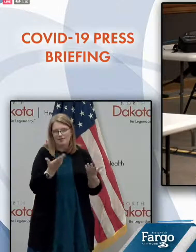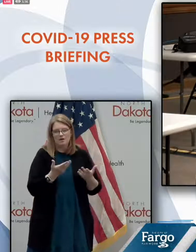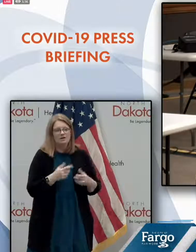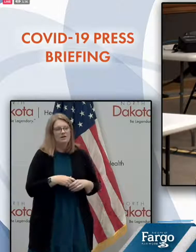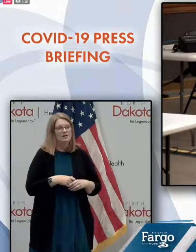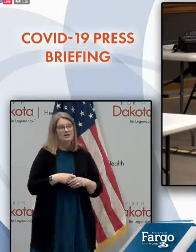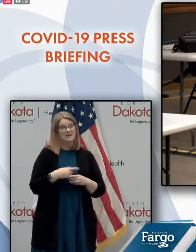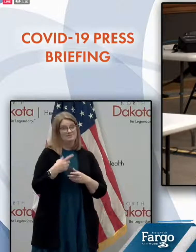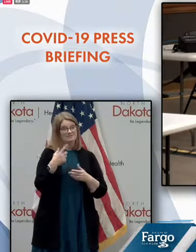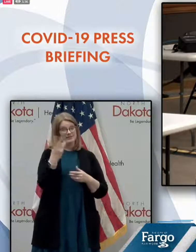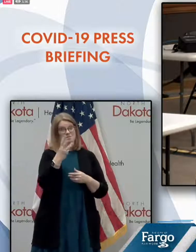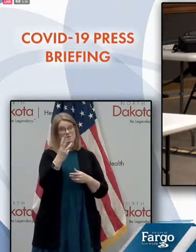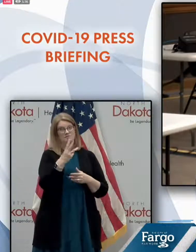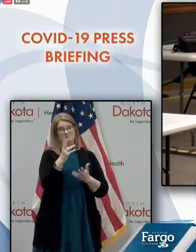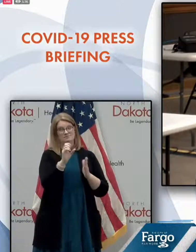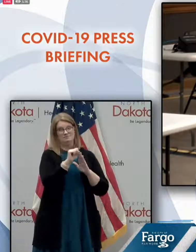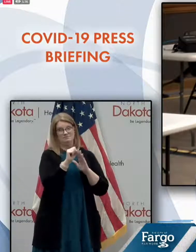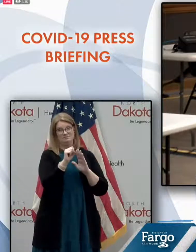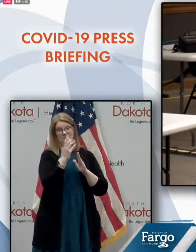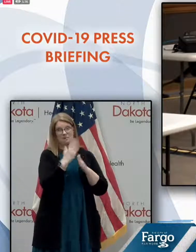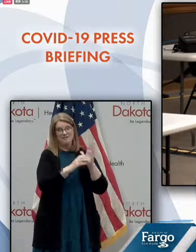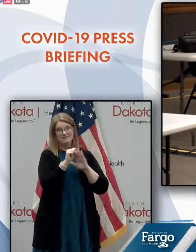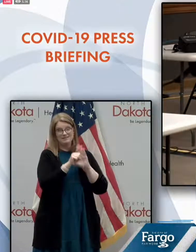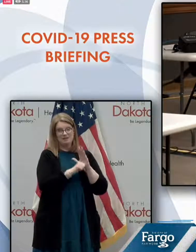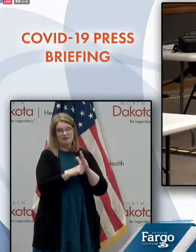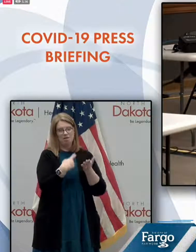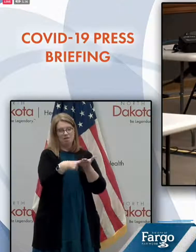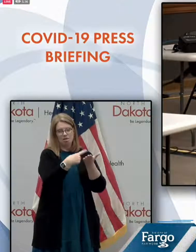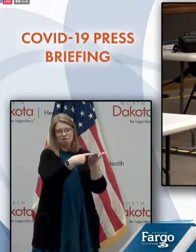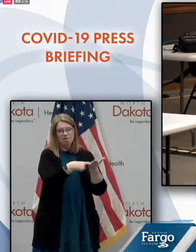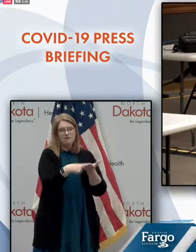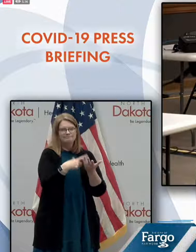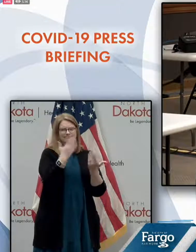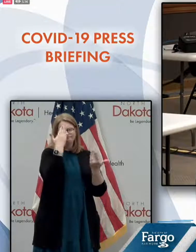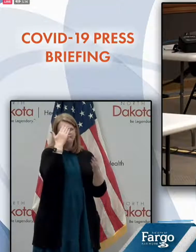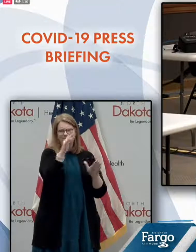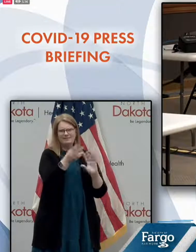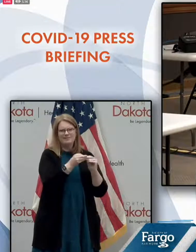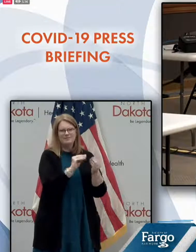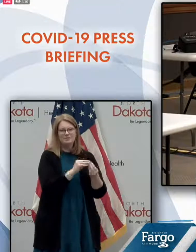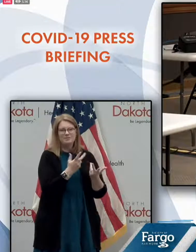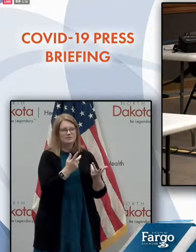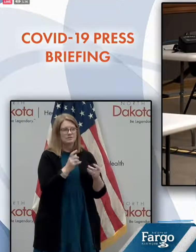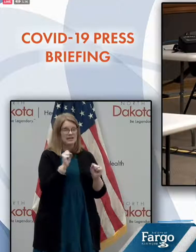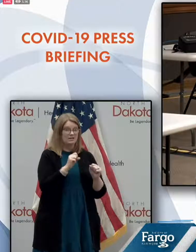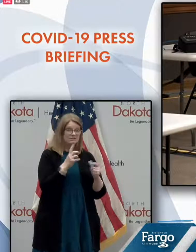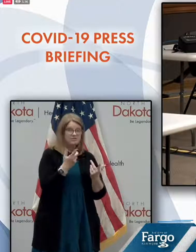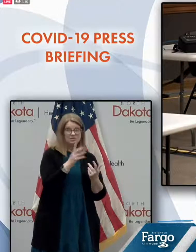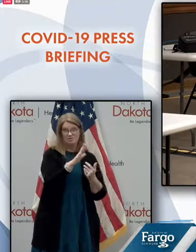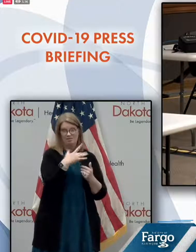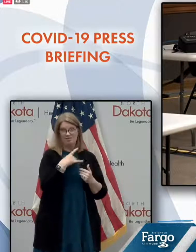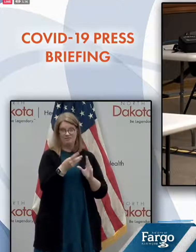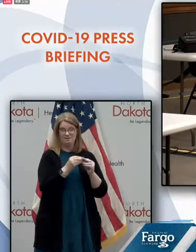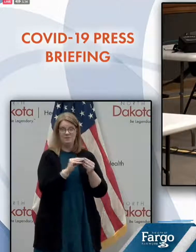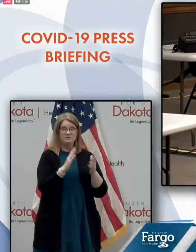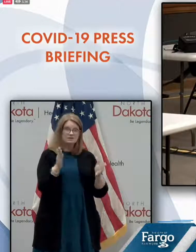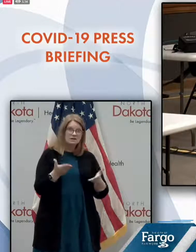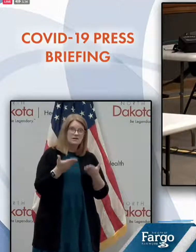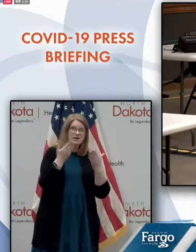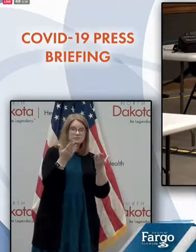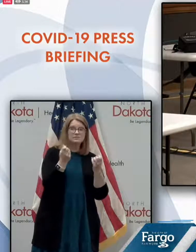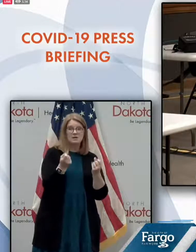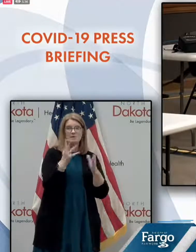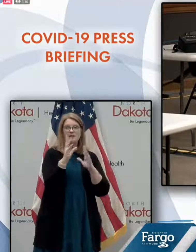concerned that they don't know the real numbers. You're a data guy. Can you give us some kind of data that would help us understand how many